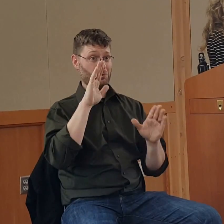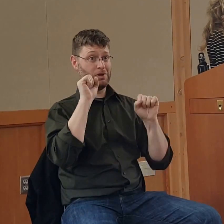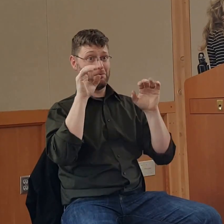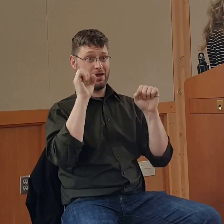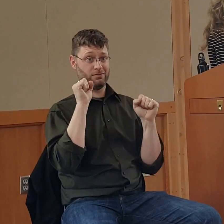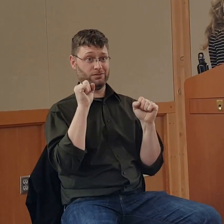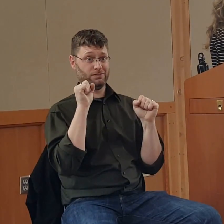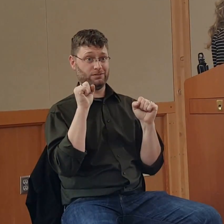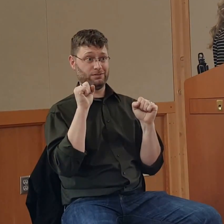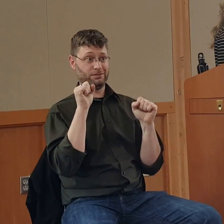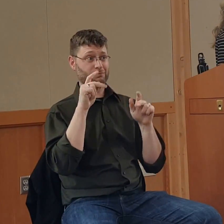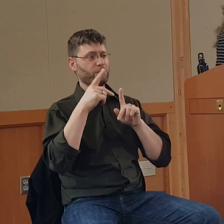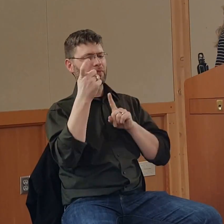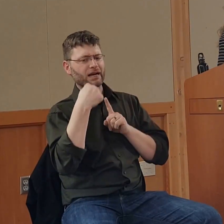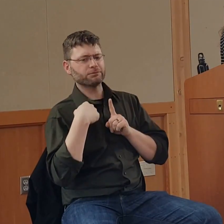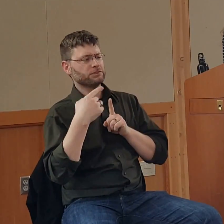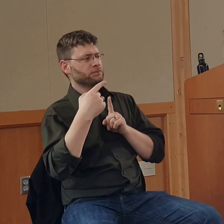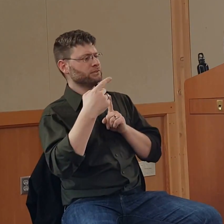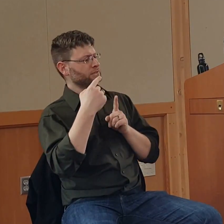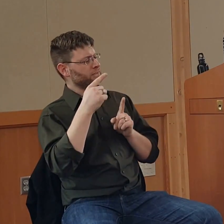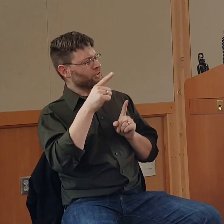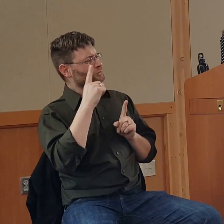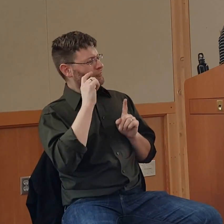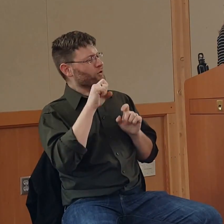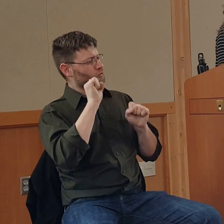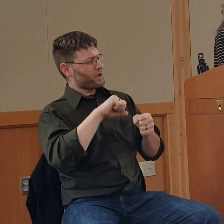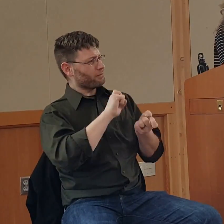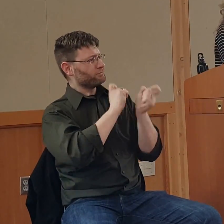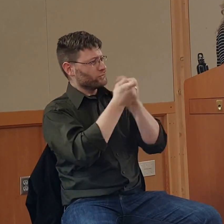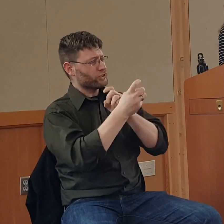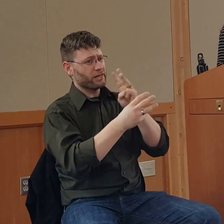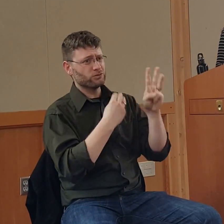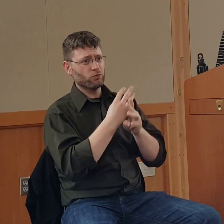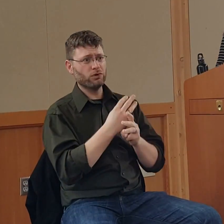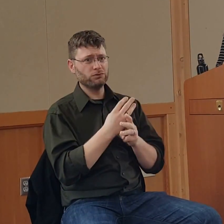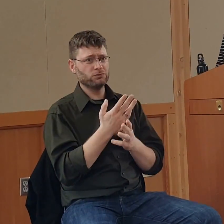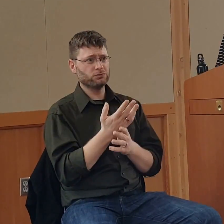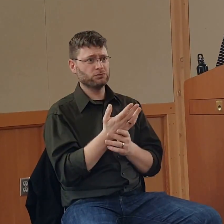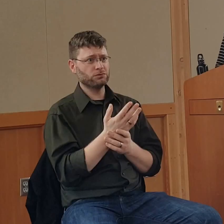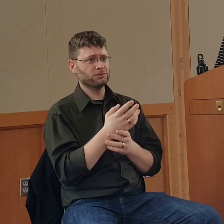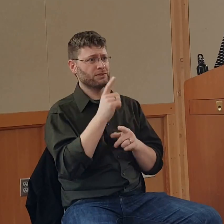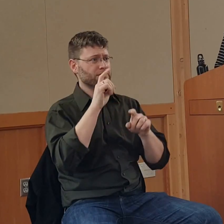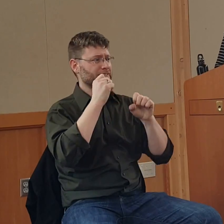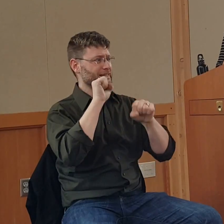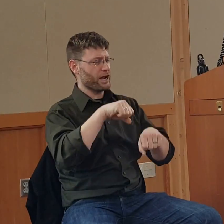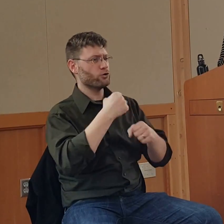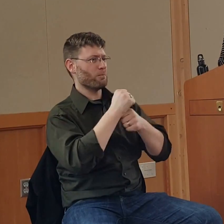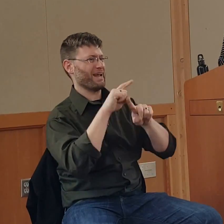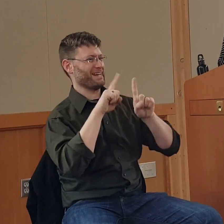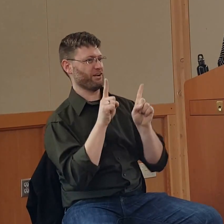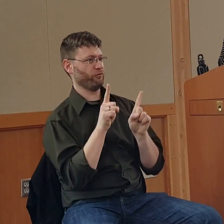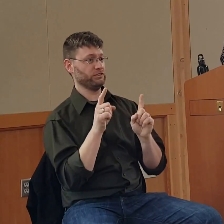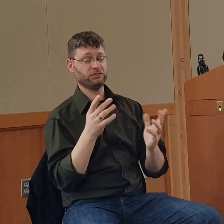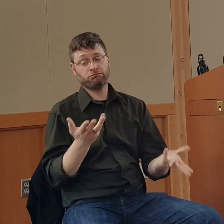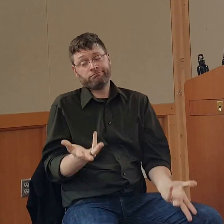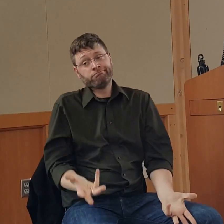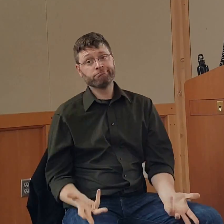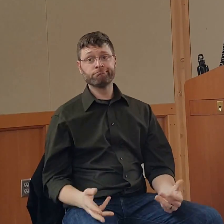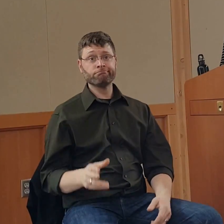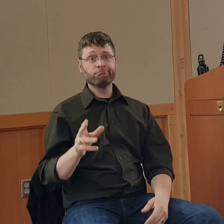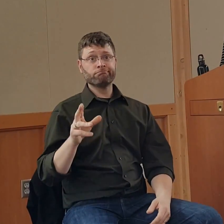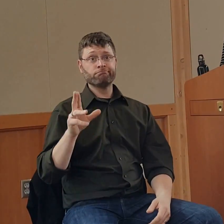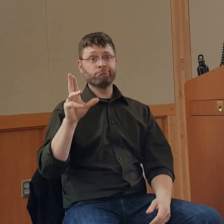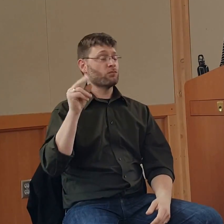difference? And my answer is absolutely not. It is not possible that we can make a difference. I know people do